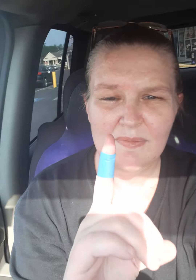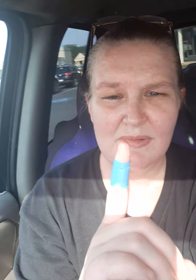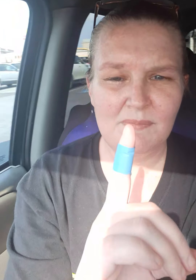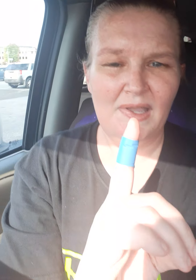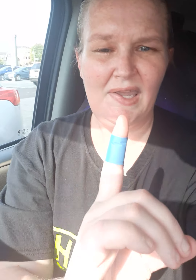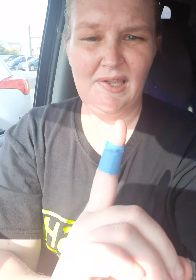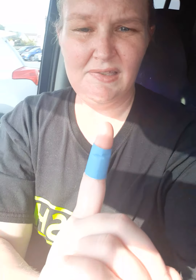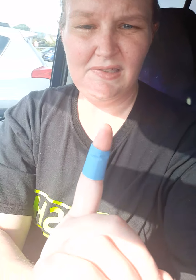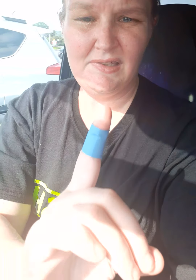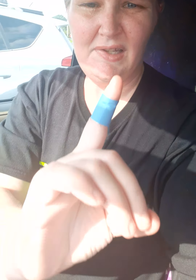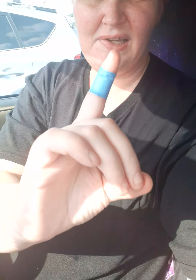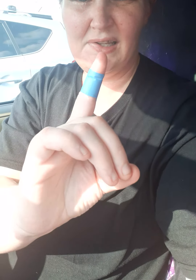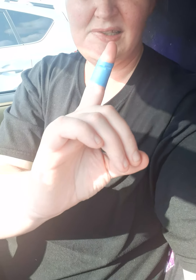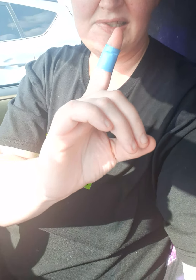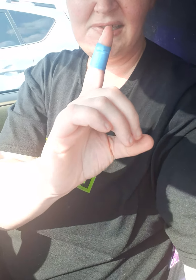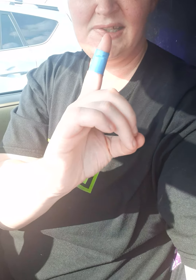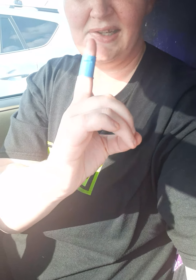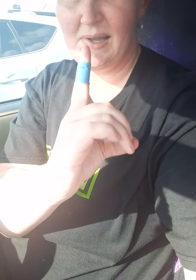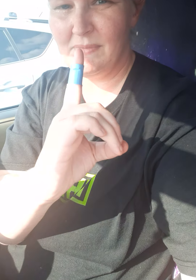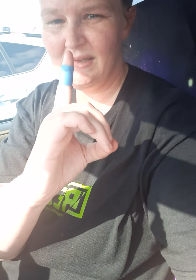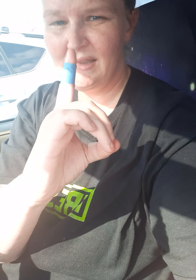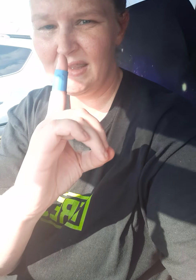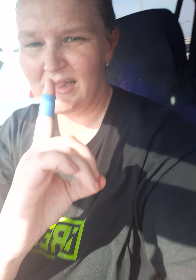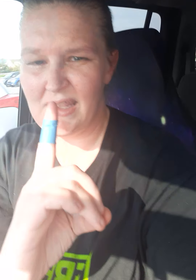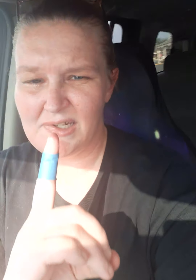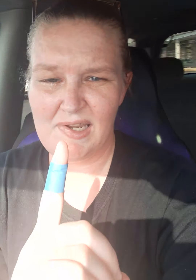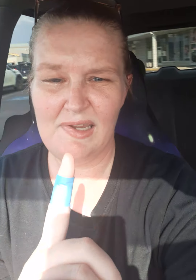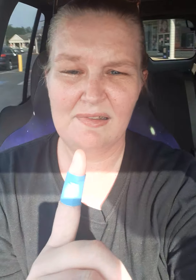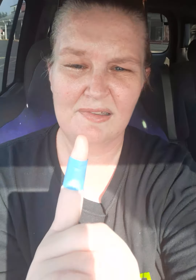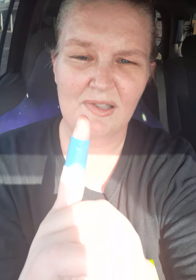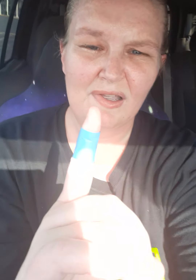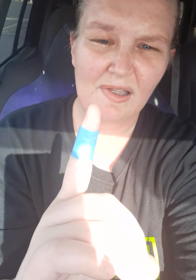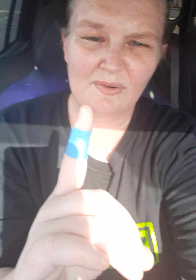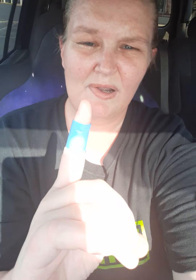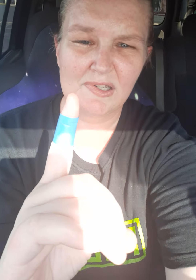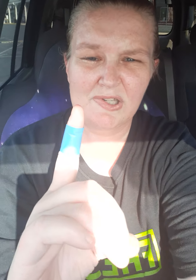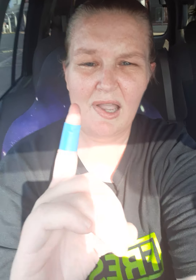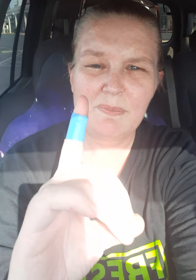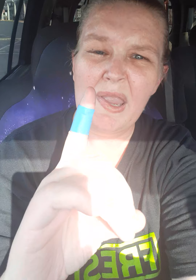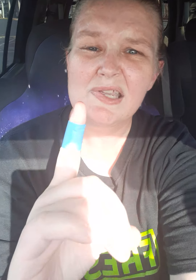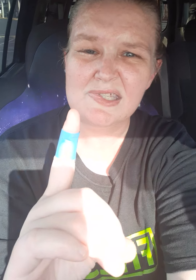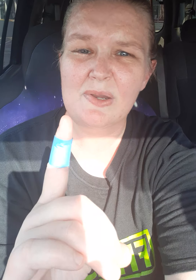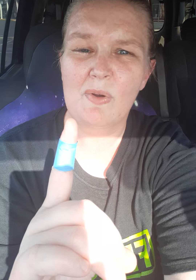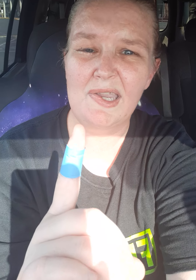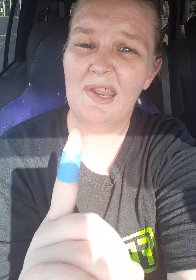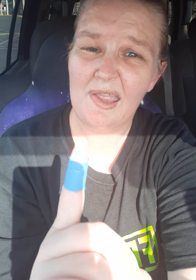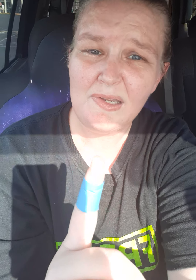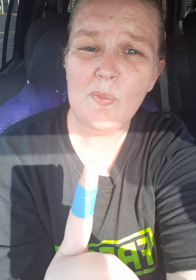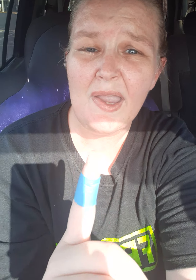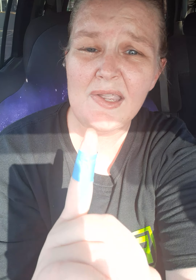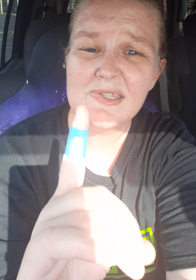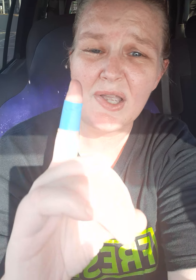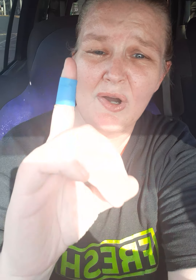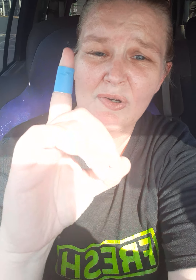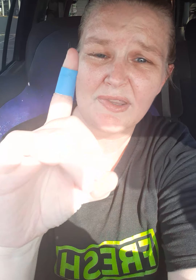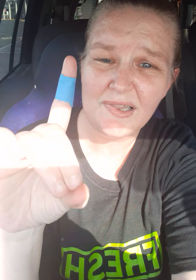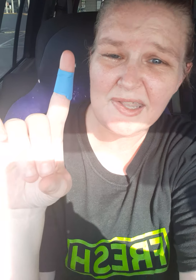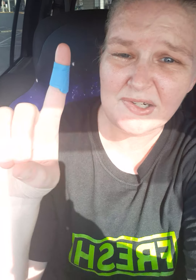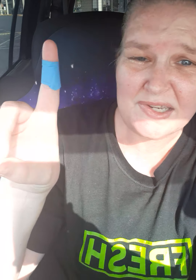My hand is, yep, the letter D. Which, I'm pasty white anyway, so the letter D